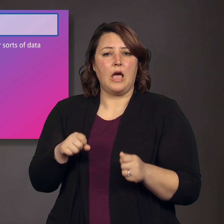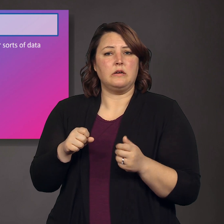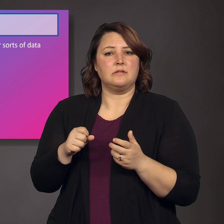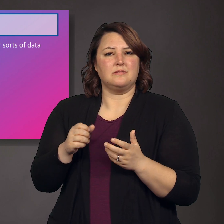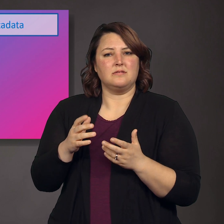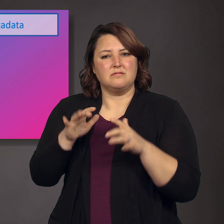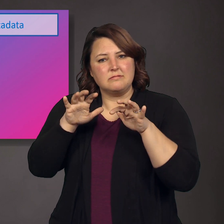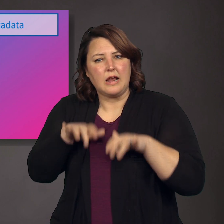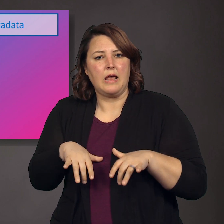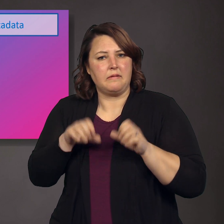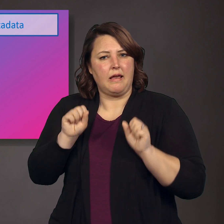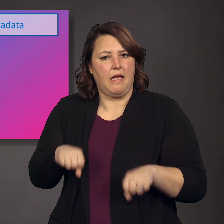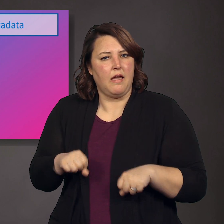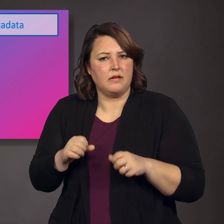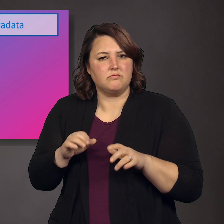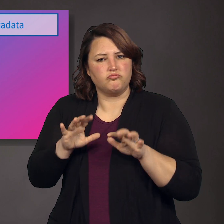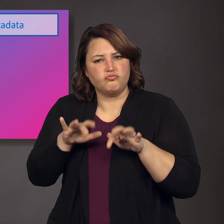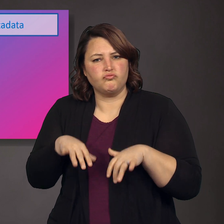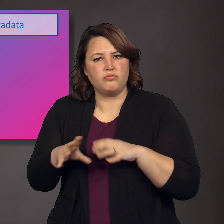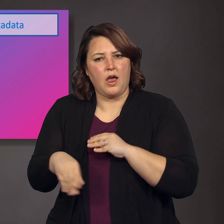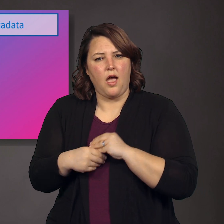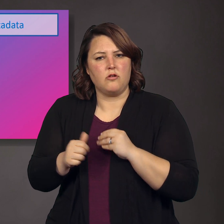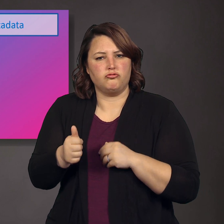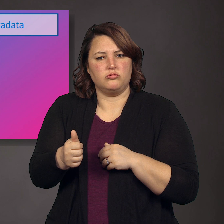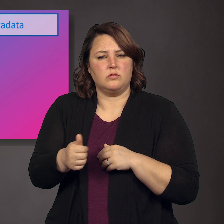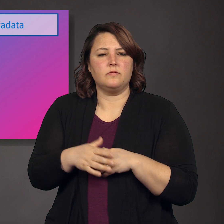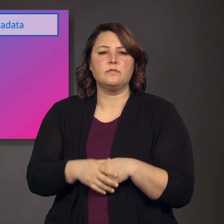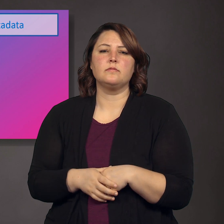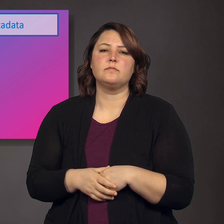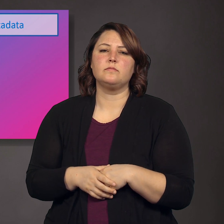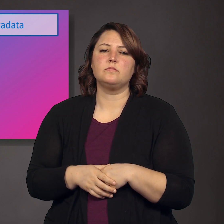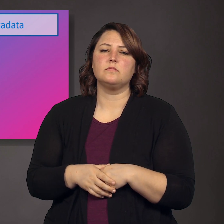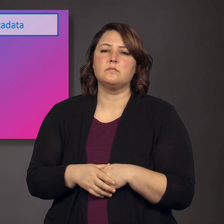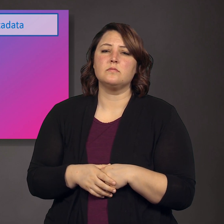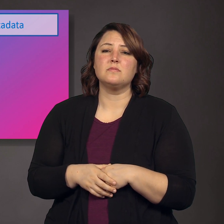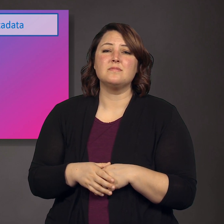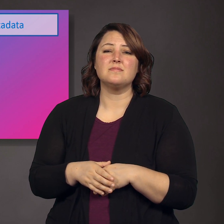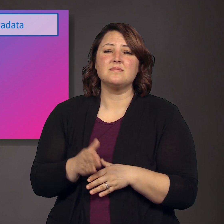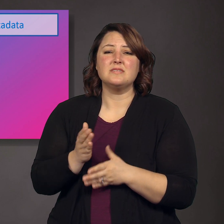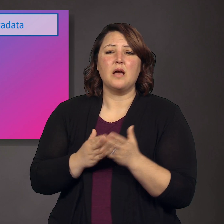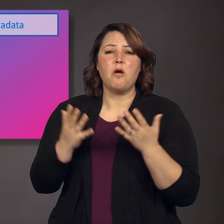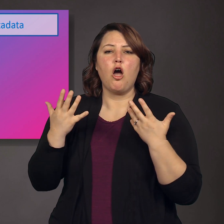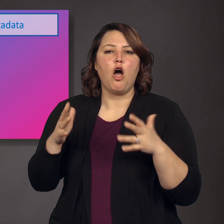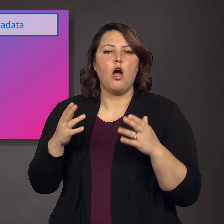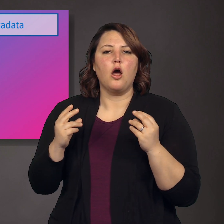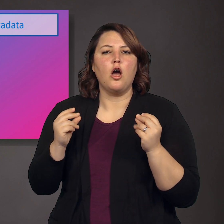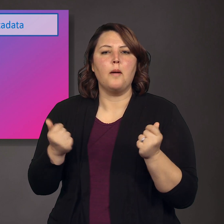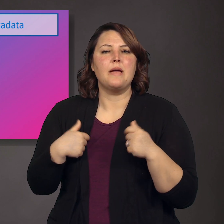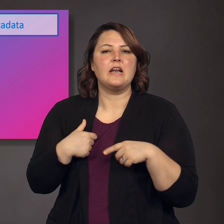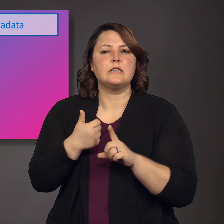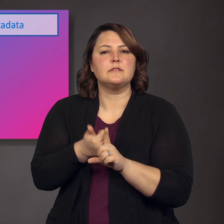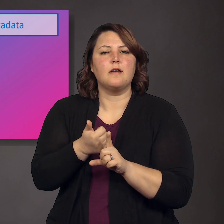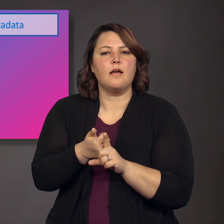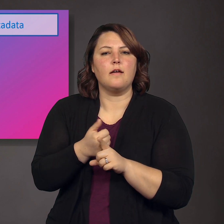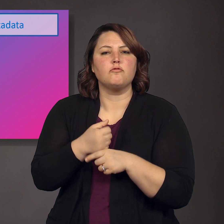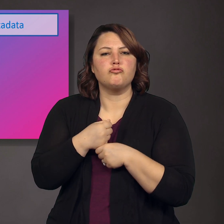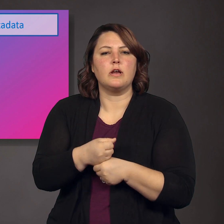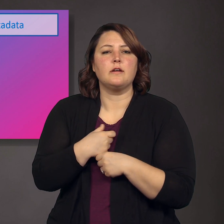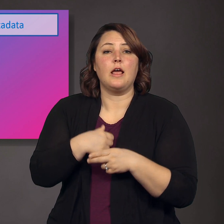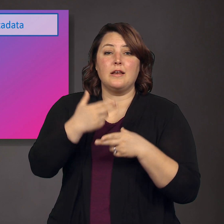to be created manually. So some of the automatically created metadata: the name of the file or the photo, that's one of the